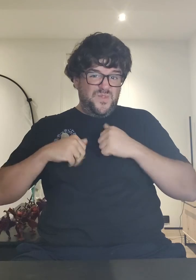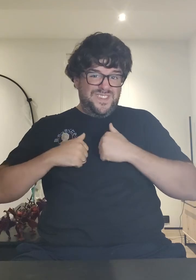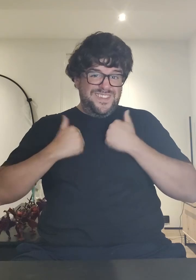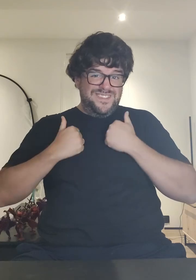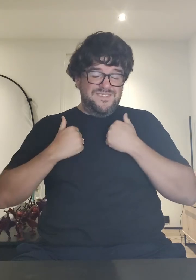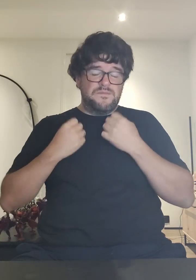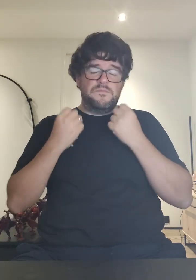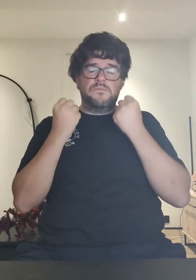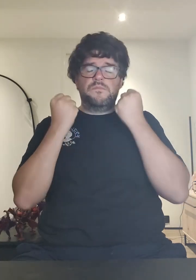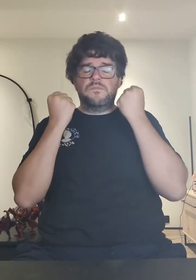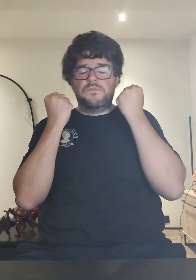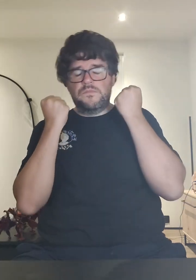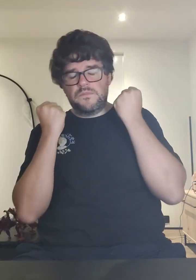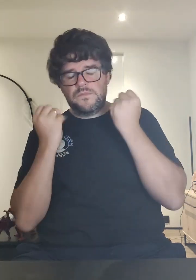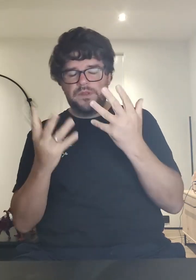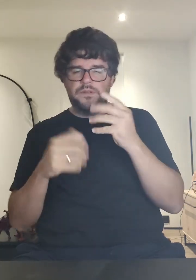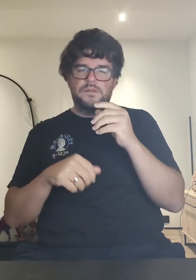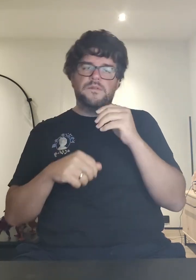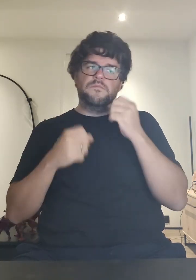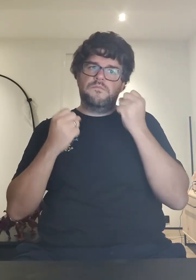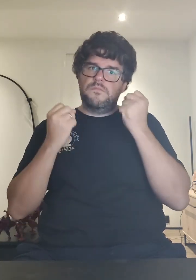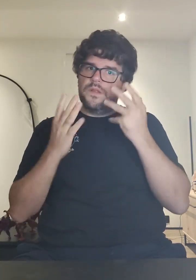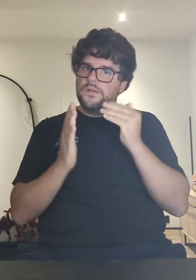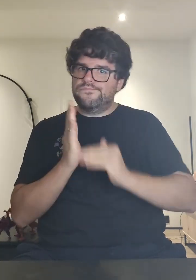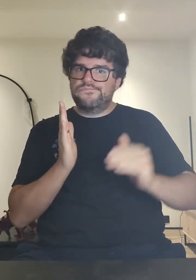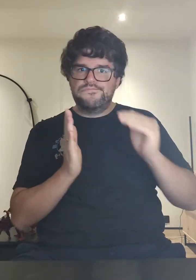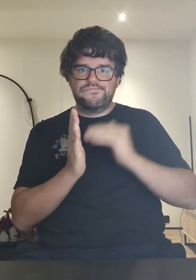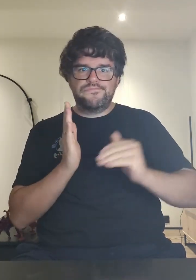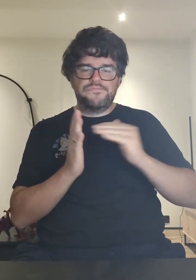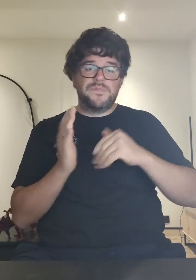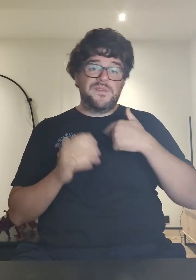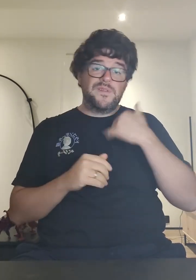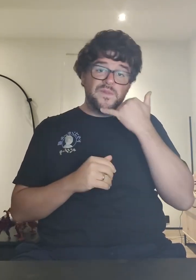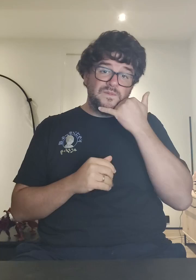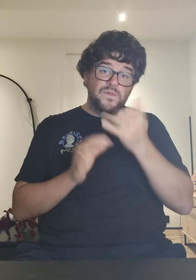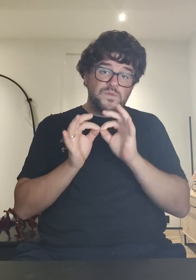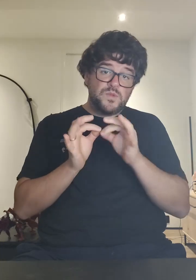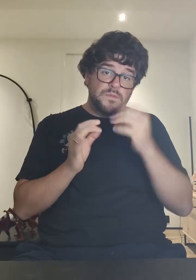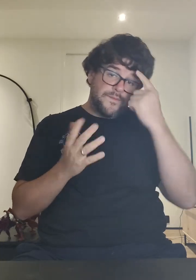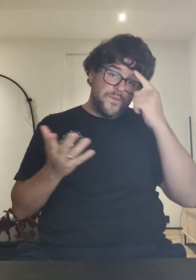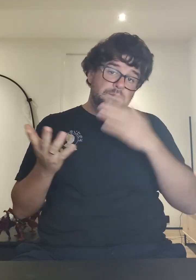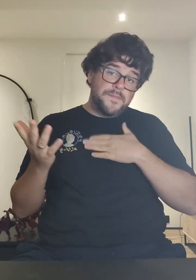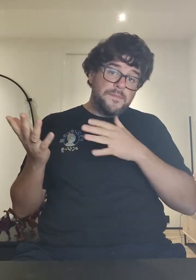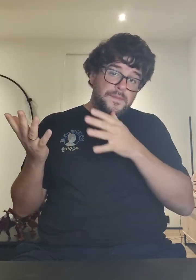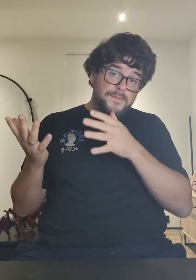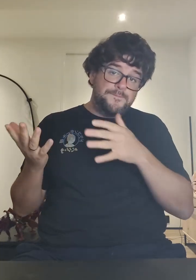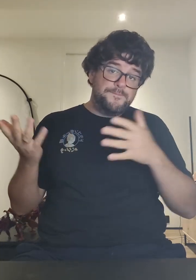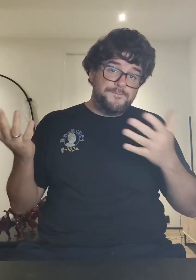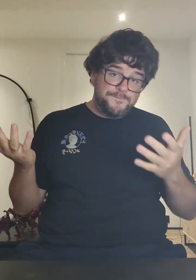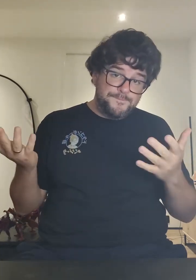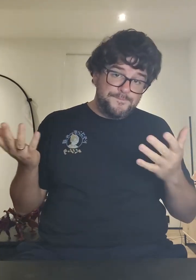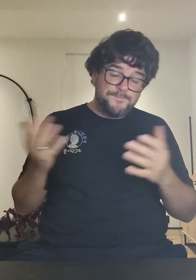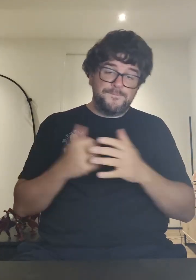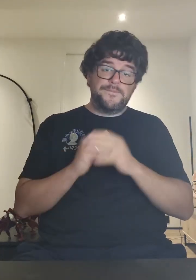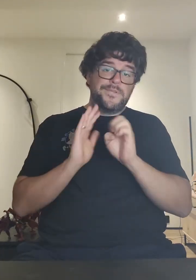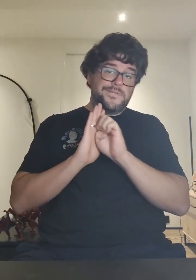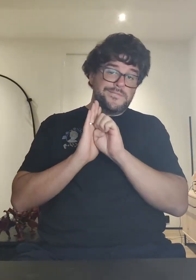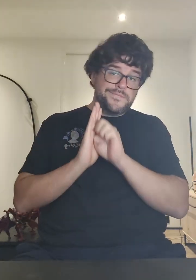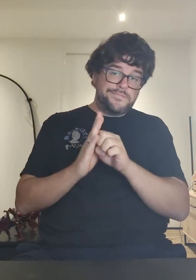Here's an example from my own life. This happened many, many times. I would have to get on the phone and